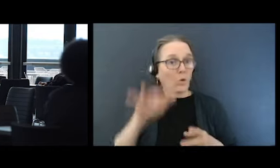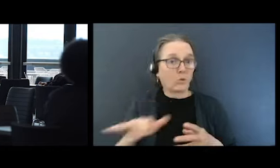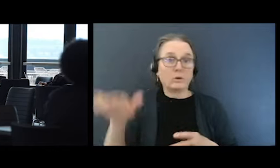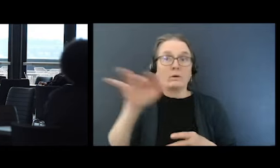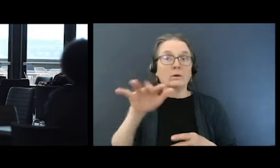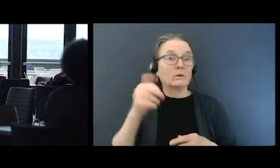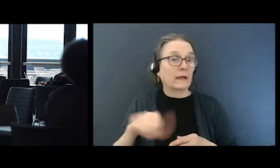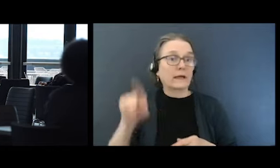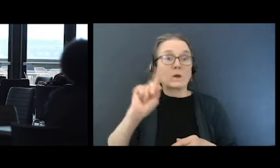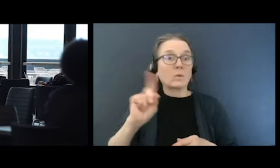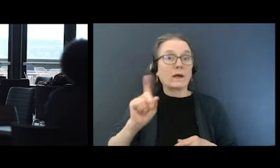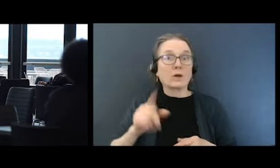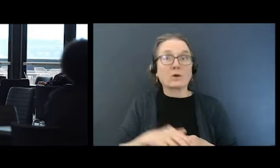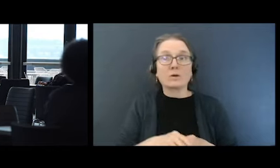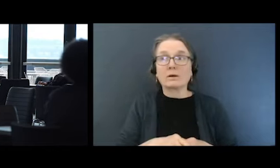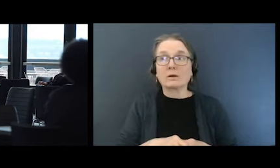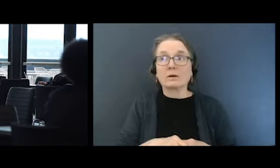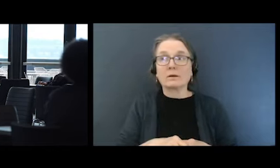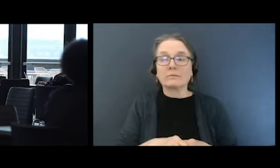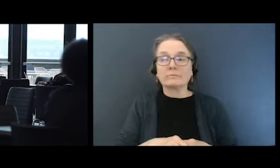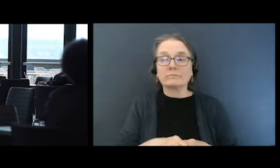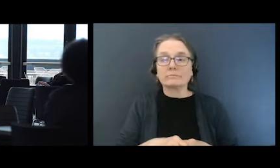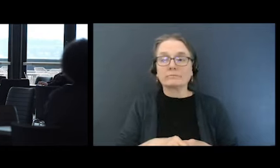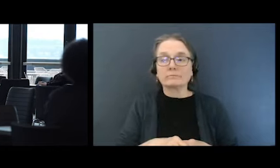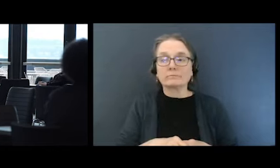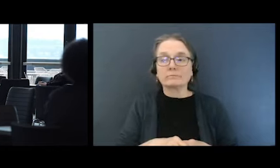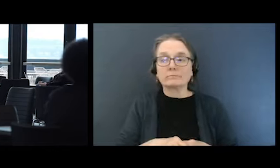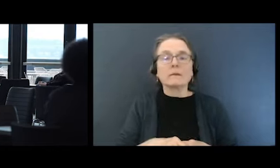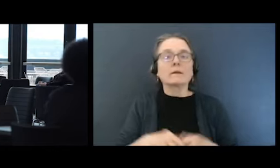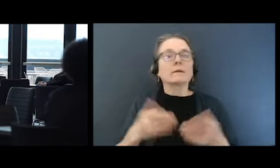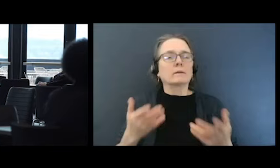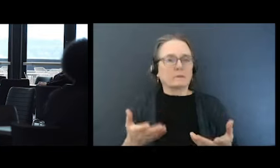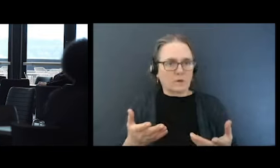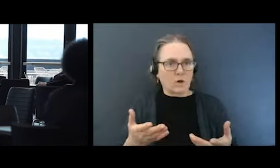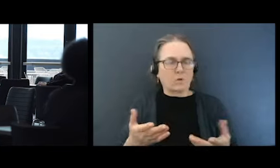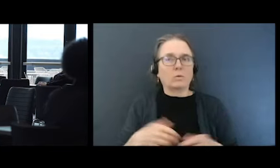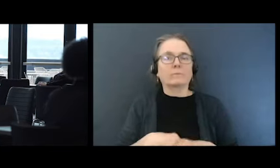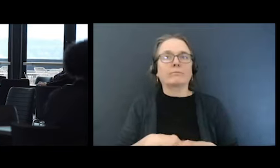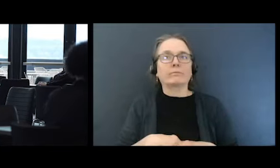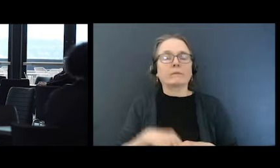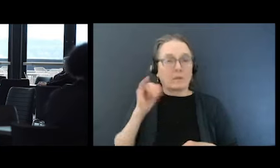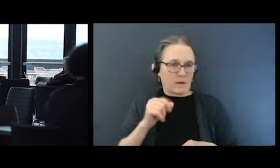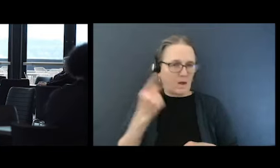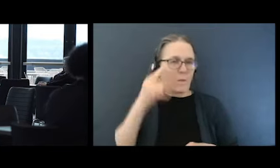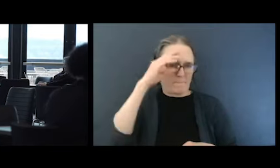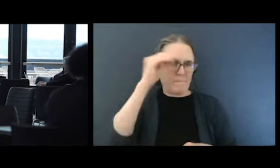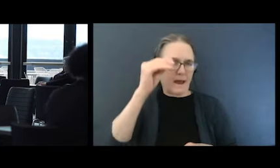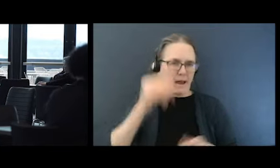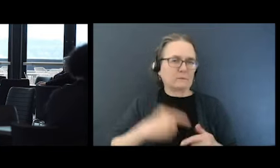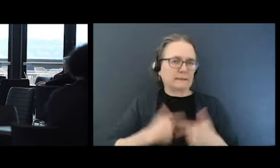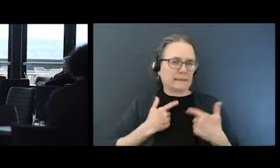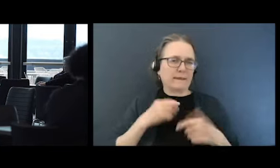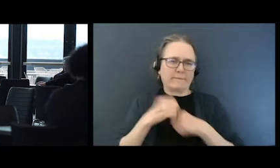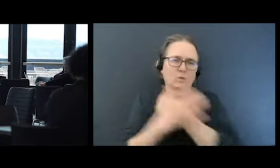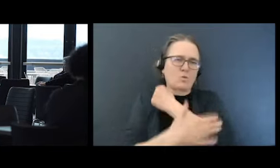I am not asking you to come to meetings. How about conference calls? Do they work for you? But the other piece of access